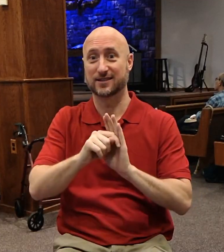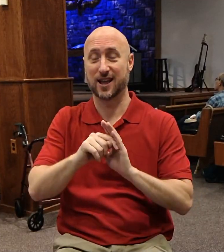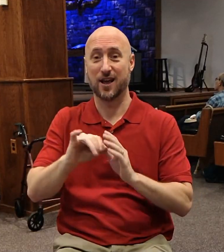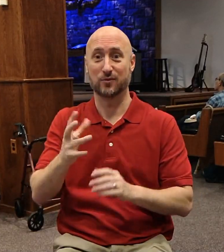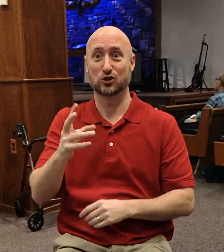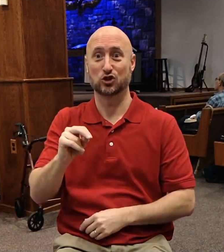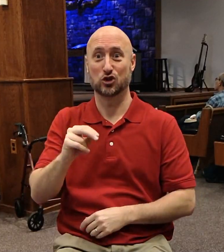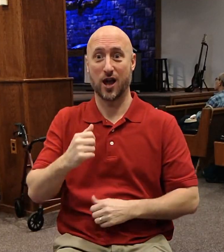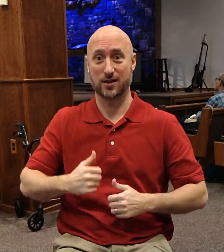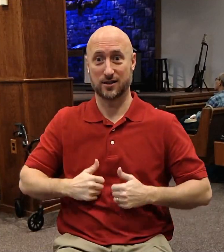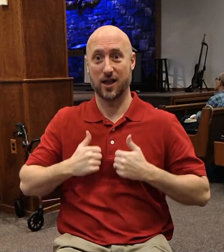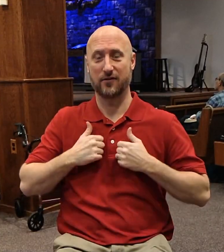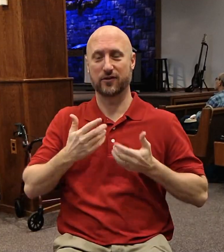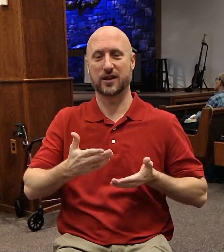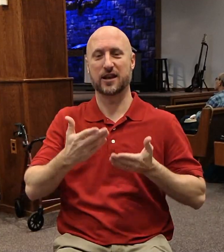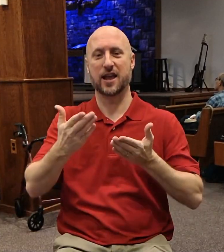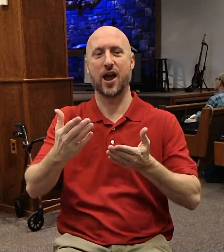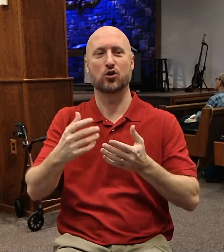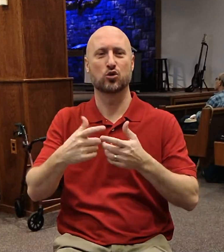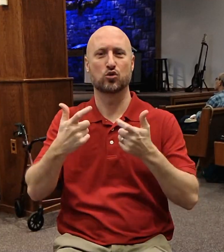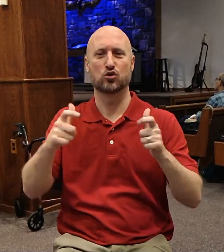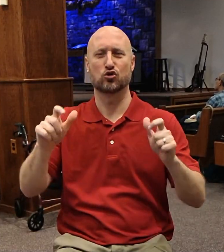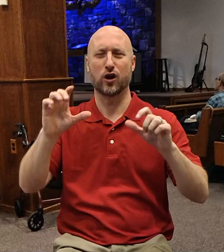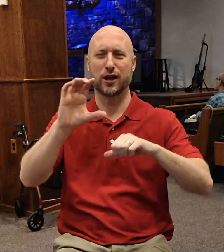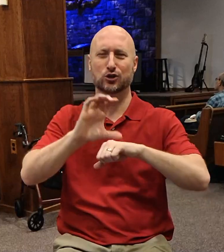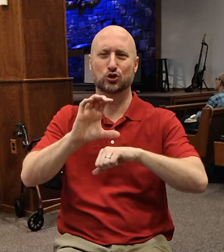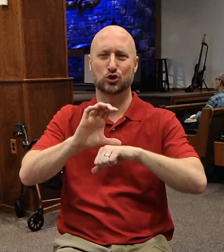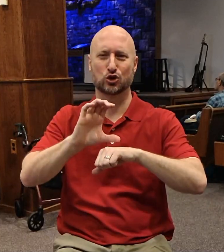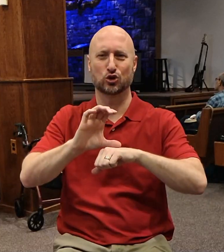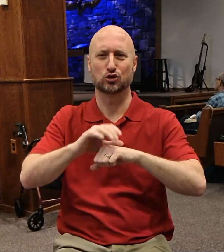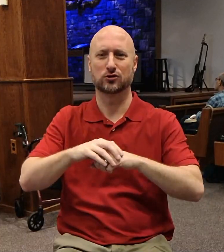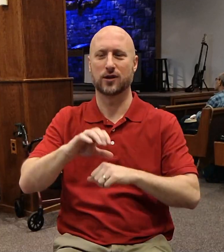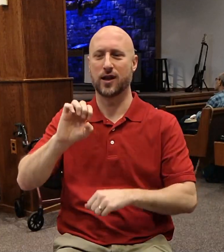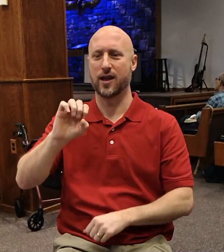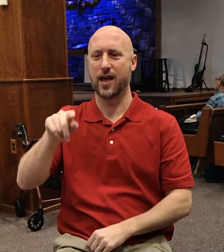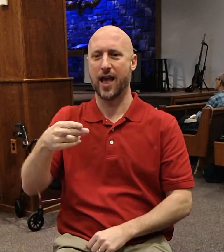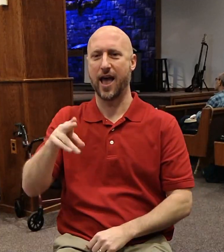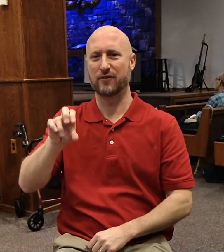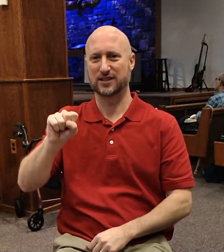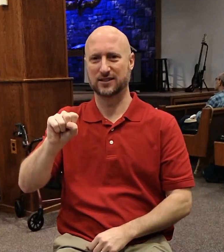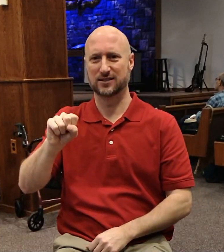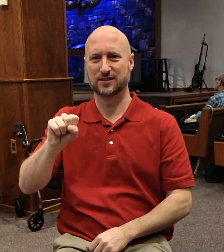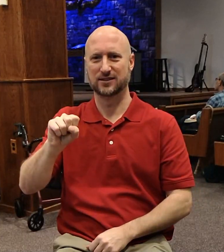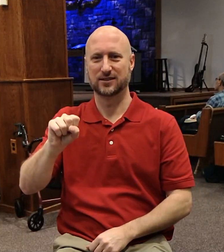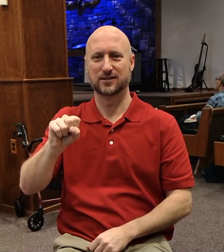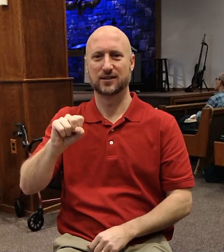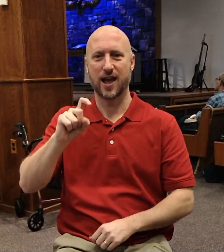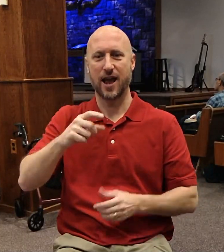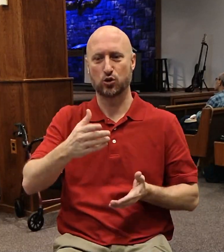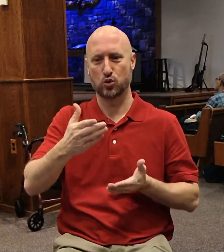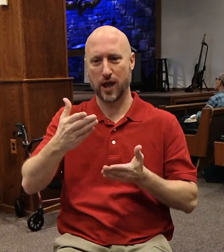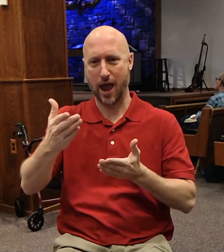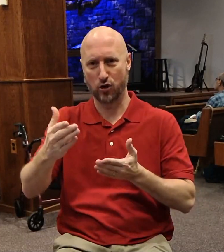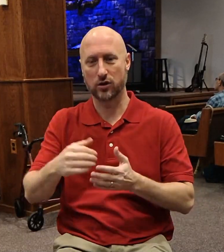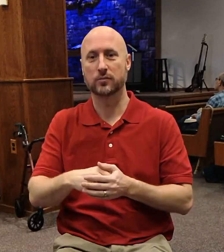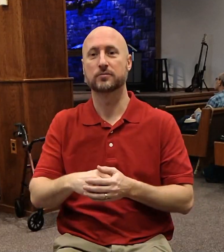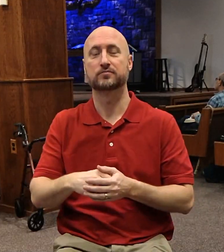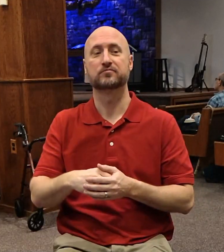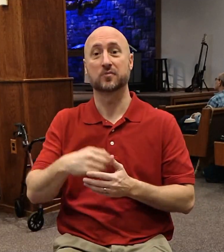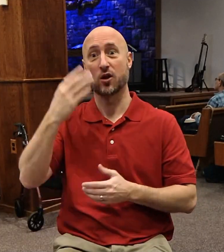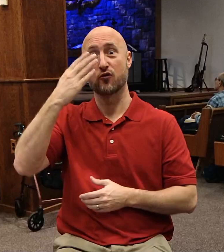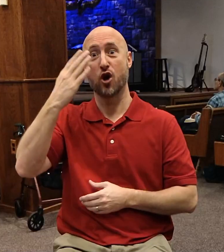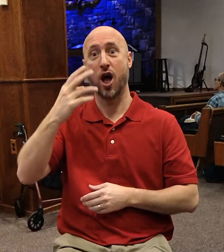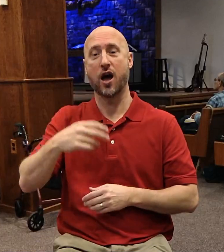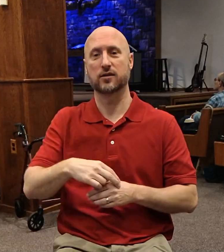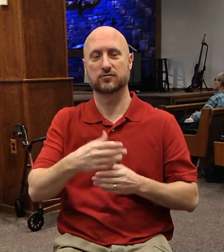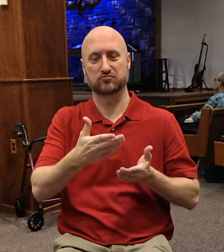in Ephesus where he was the elder. They'd have to carry him. They would sit him down up front and he would